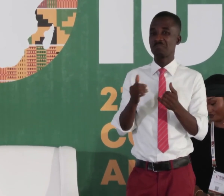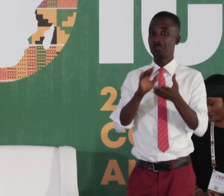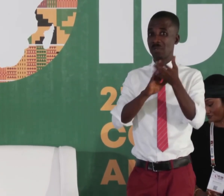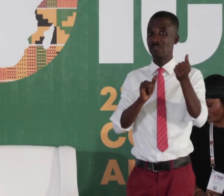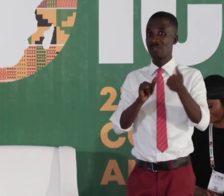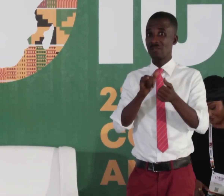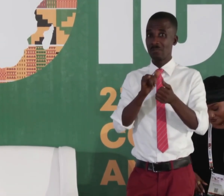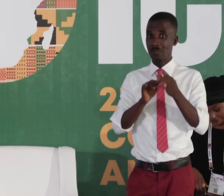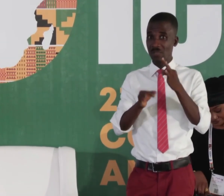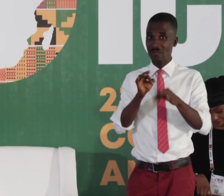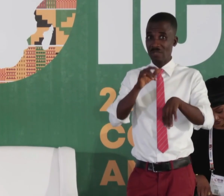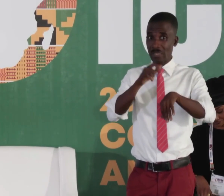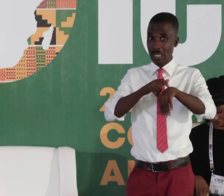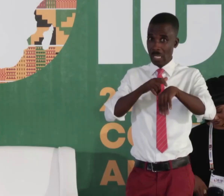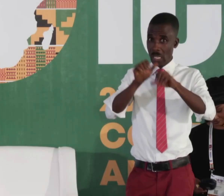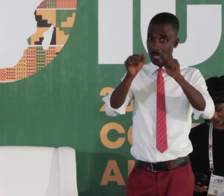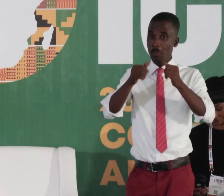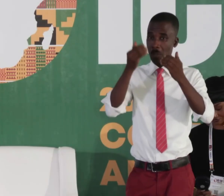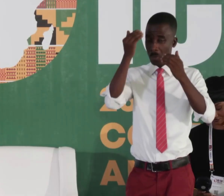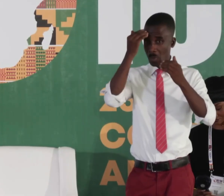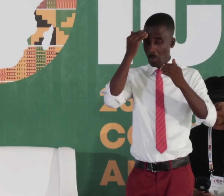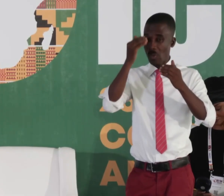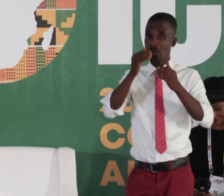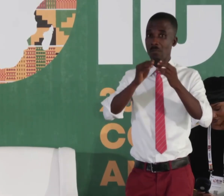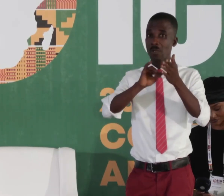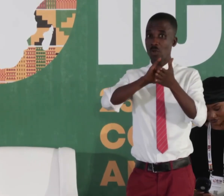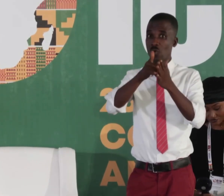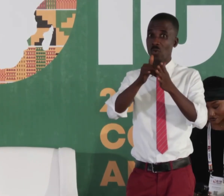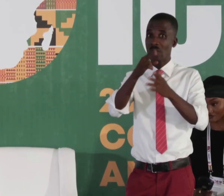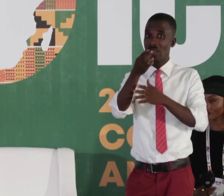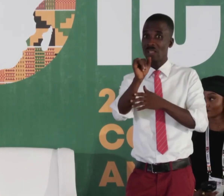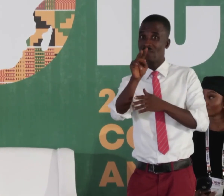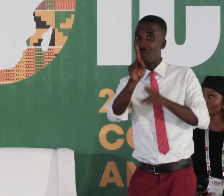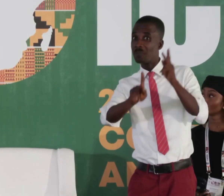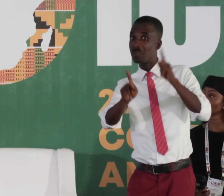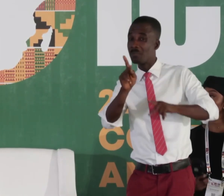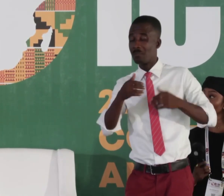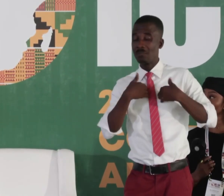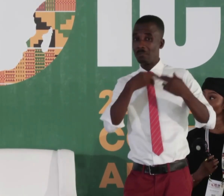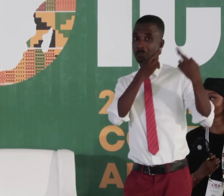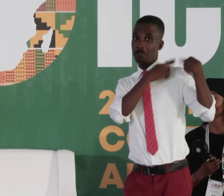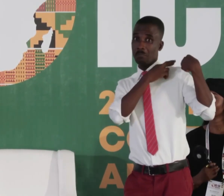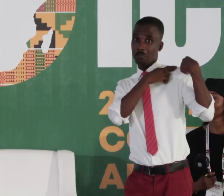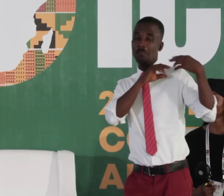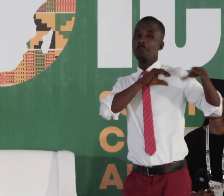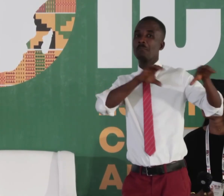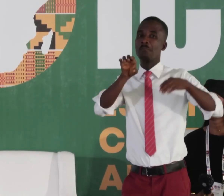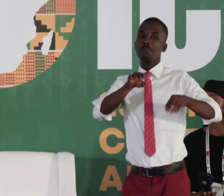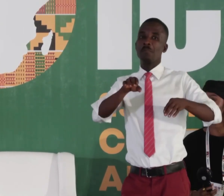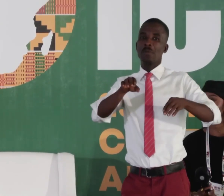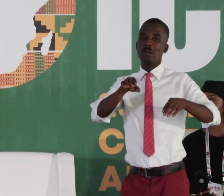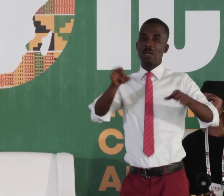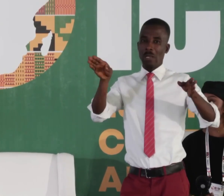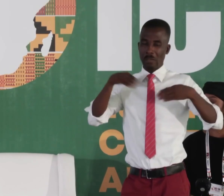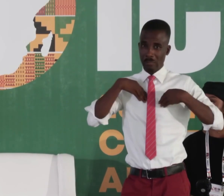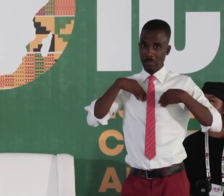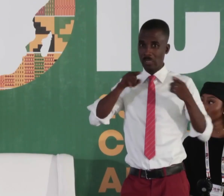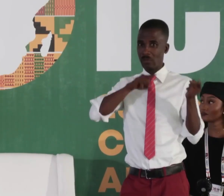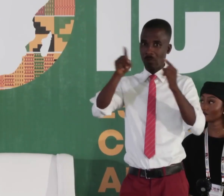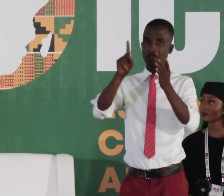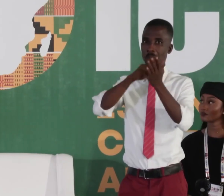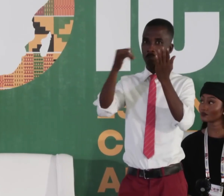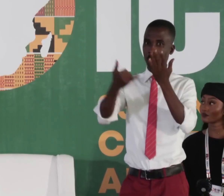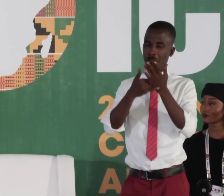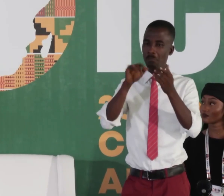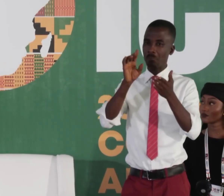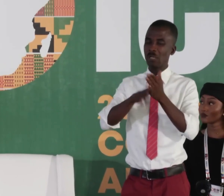that by the time we are able to know if those living with HIV have a role to play, if they agree to recommend PrEP to their partners, then